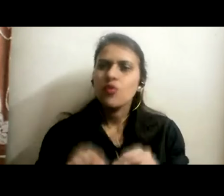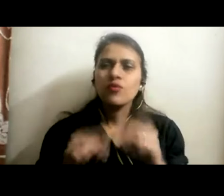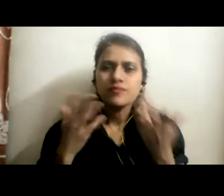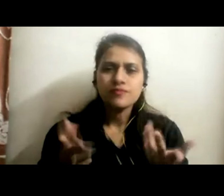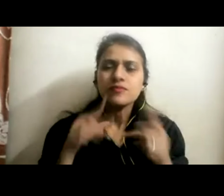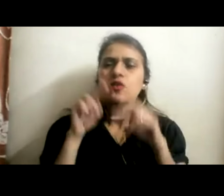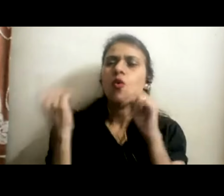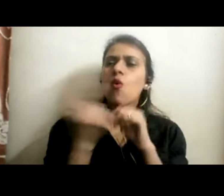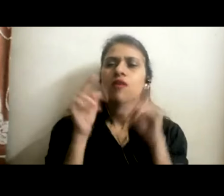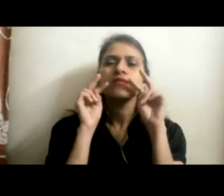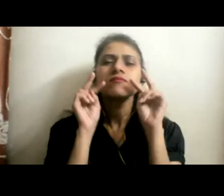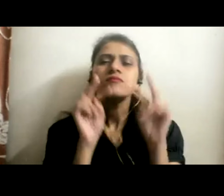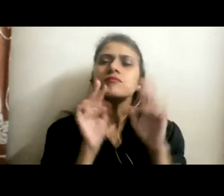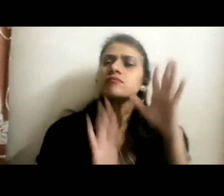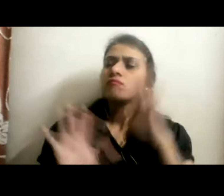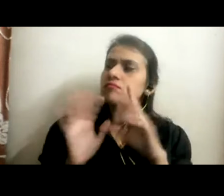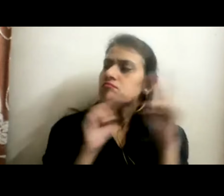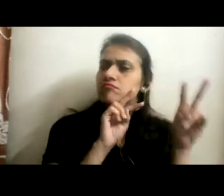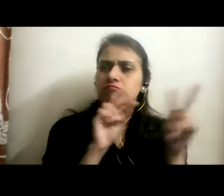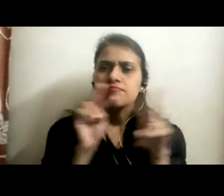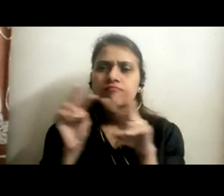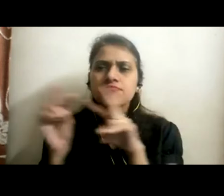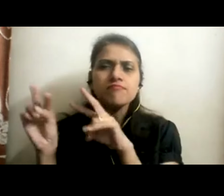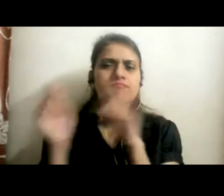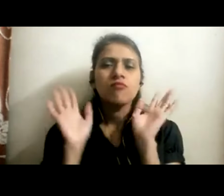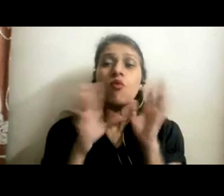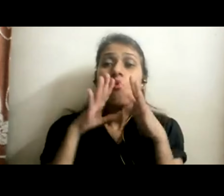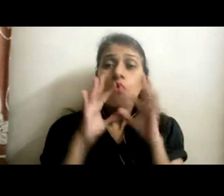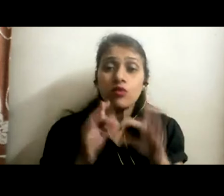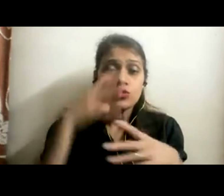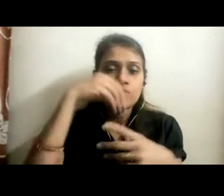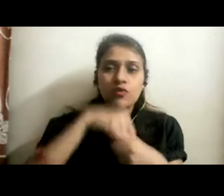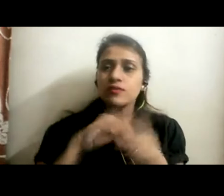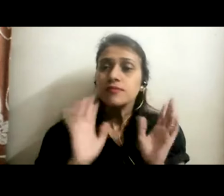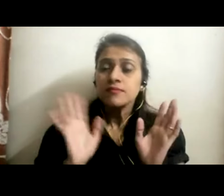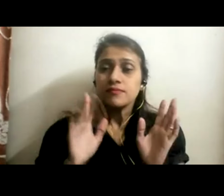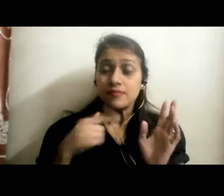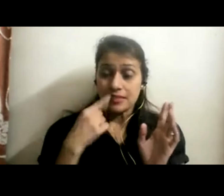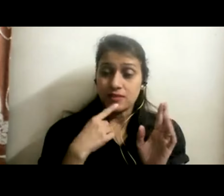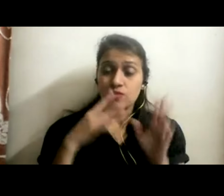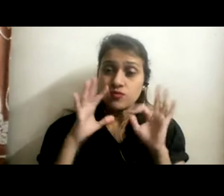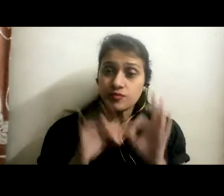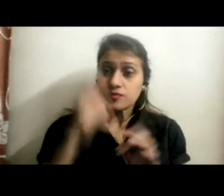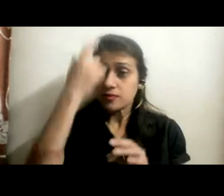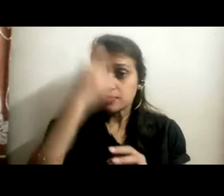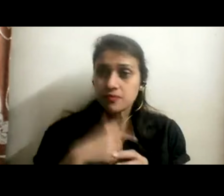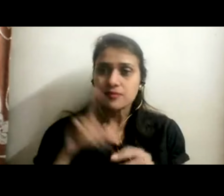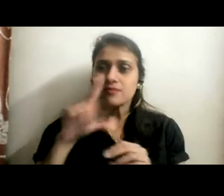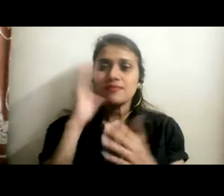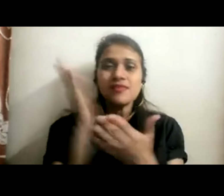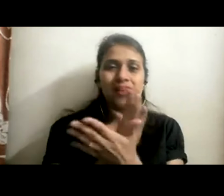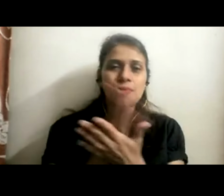just observing the activity and is not actually involved in it. So if I am somebody who's not a student, who does not go to the library or